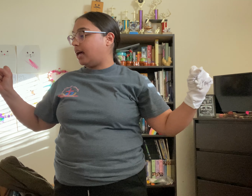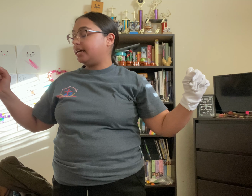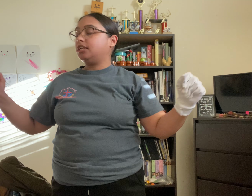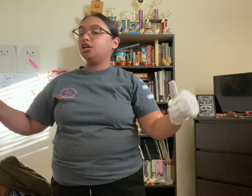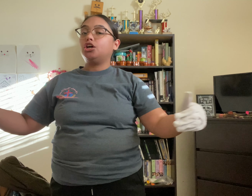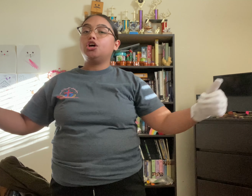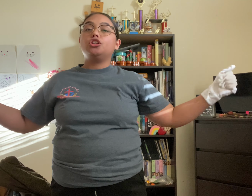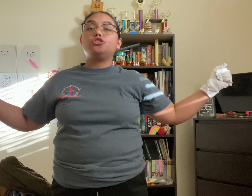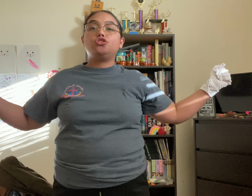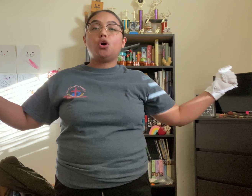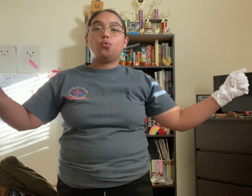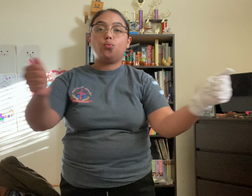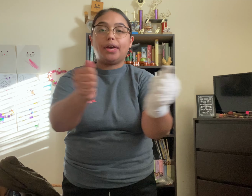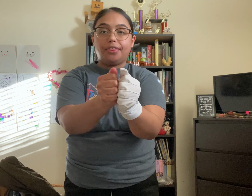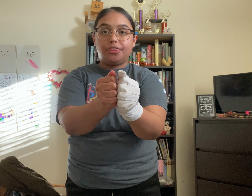line. So with